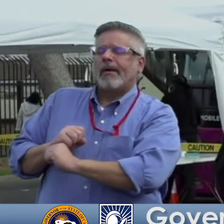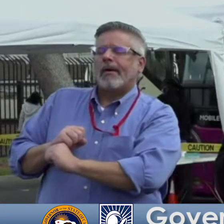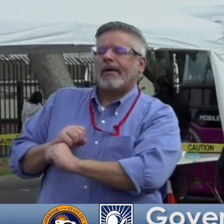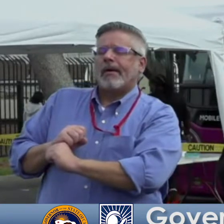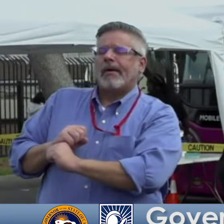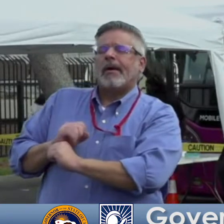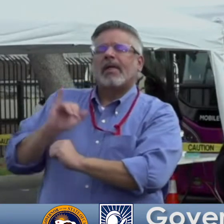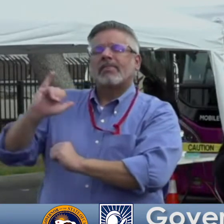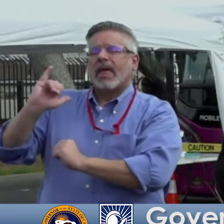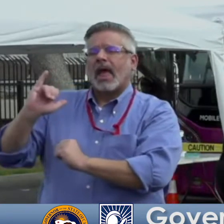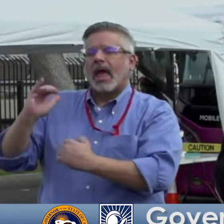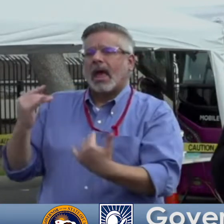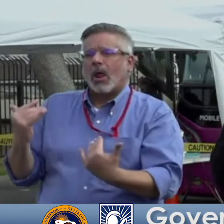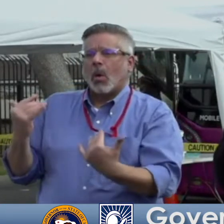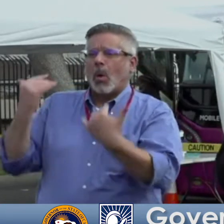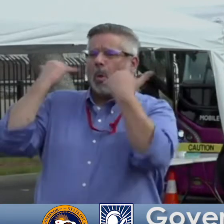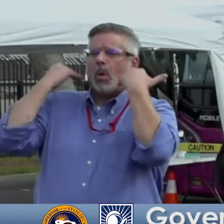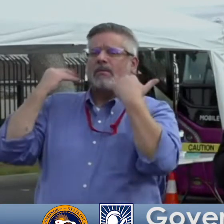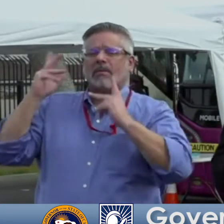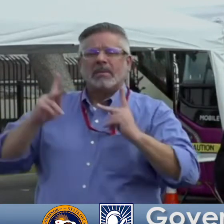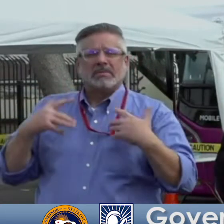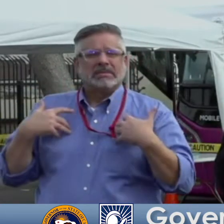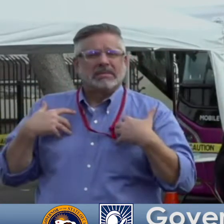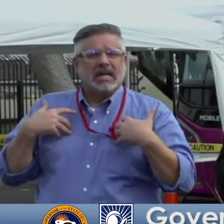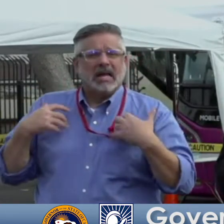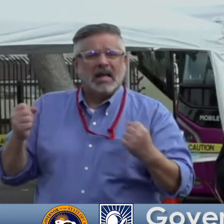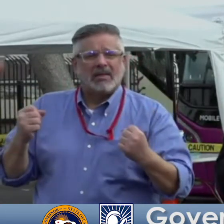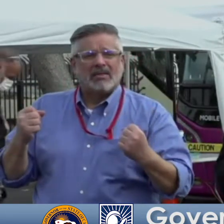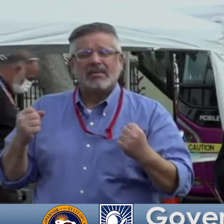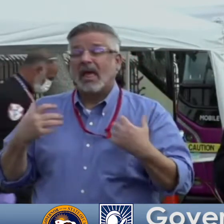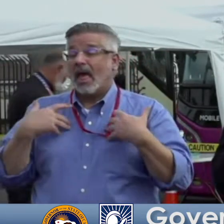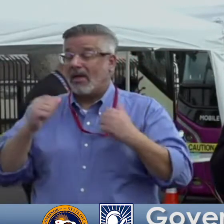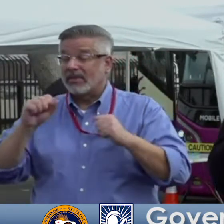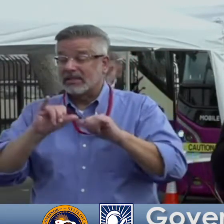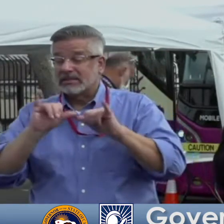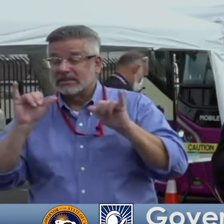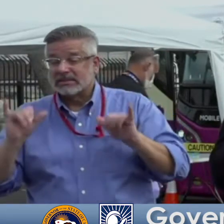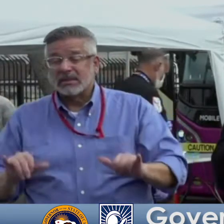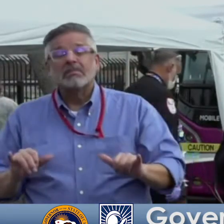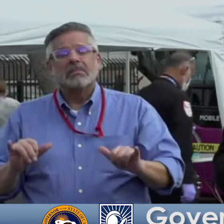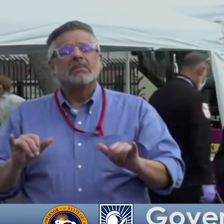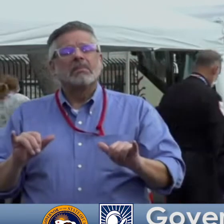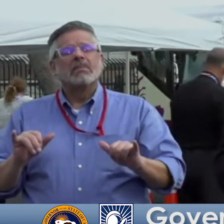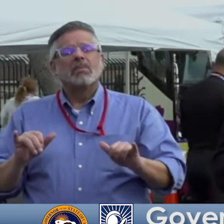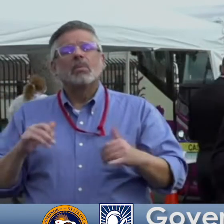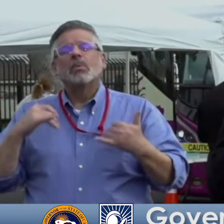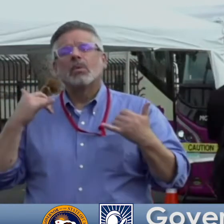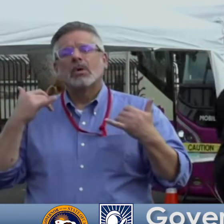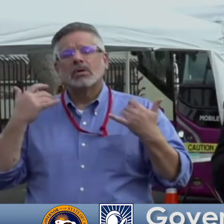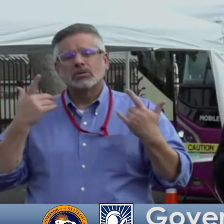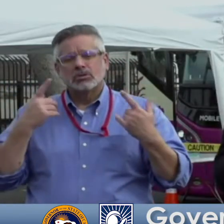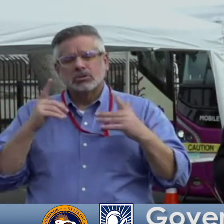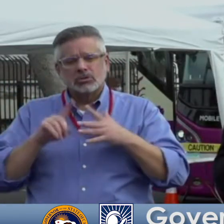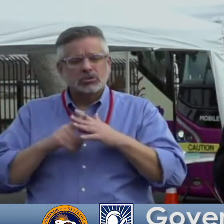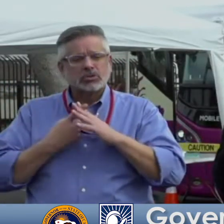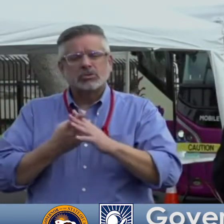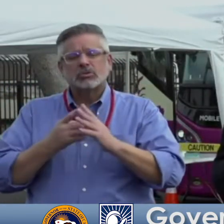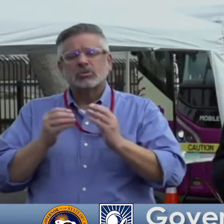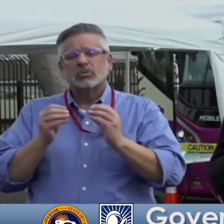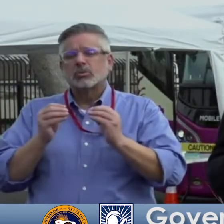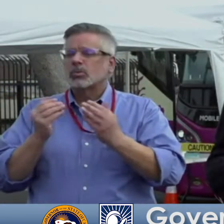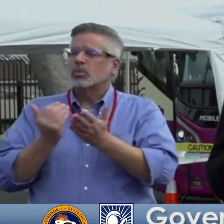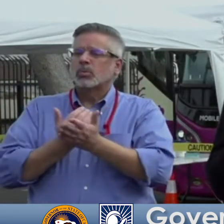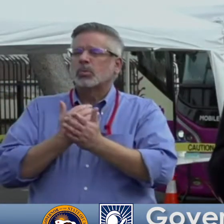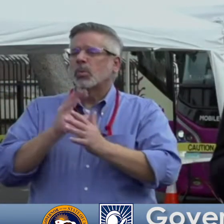immense overwhelm of people's health, the healthcare delivery system, and we start to move into a bit of a new normal. That